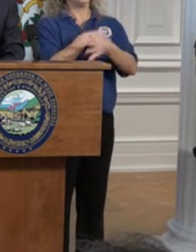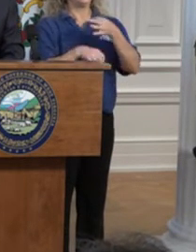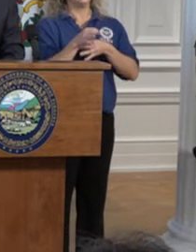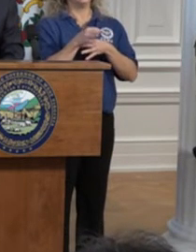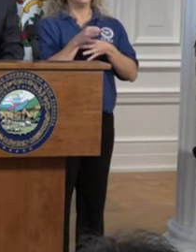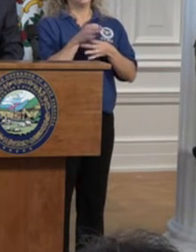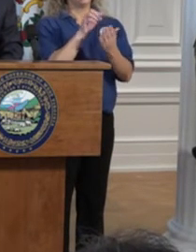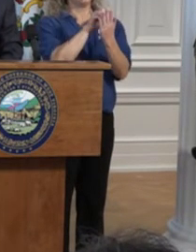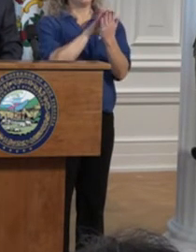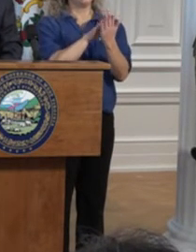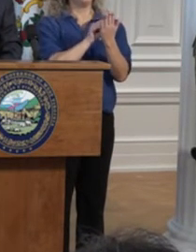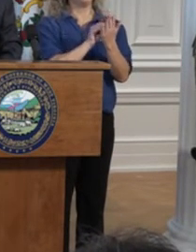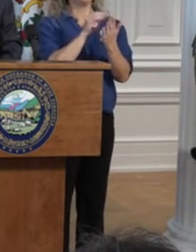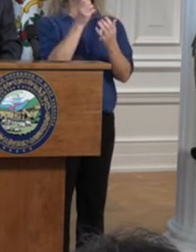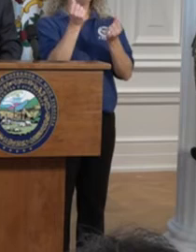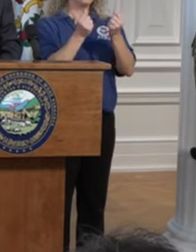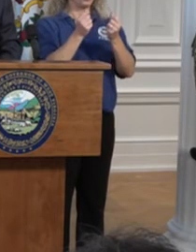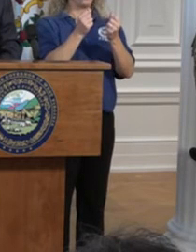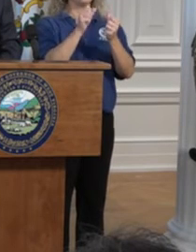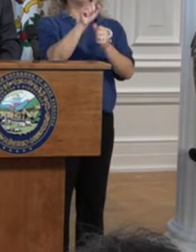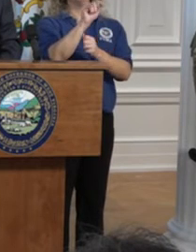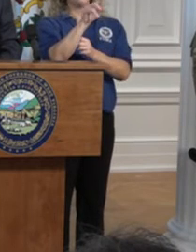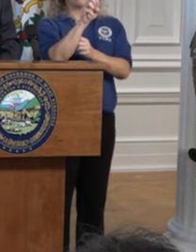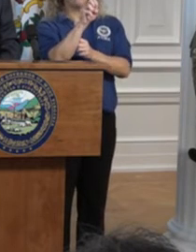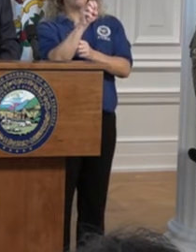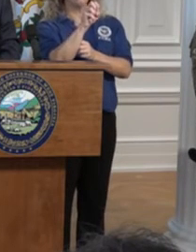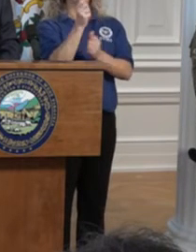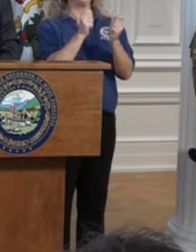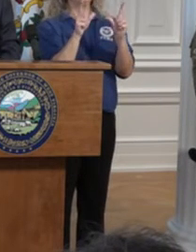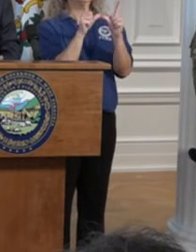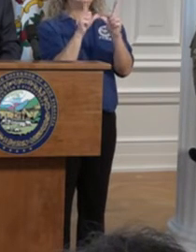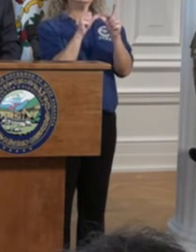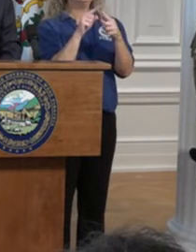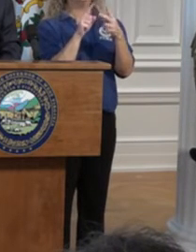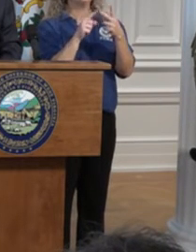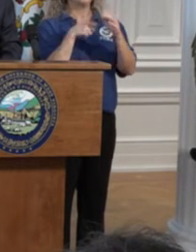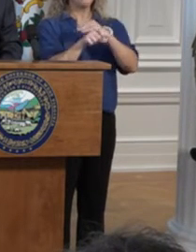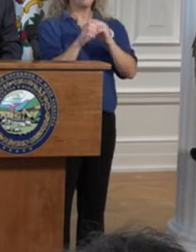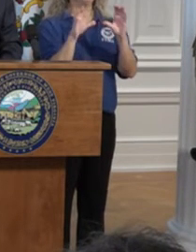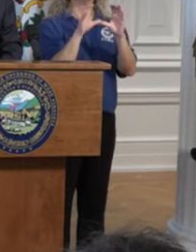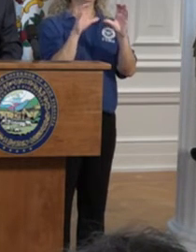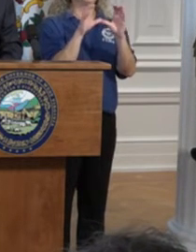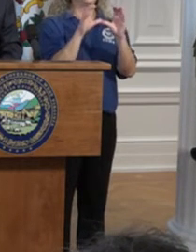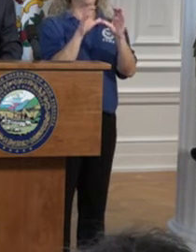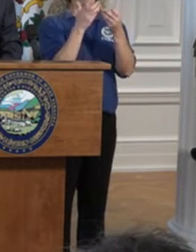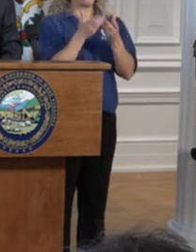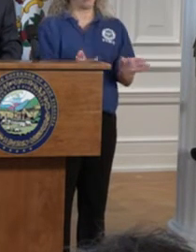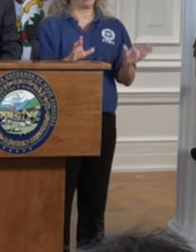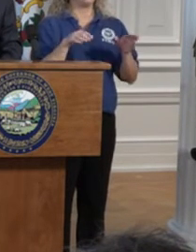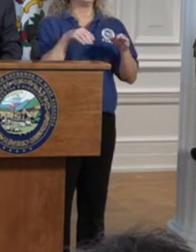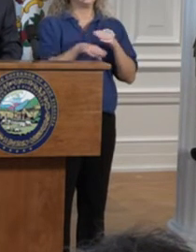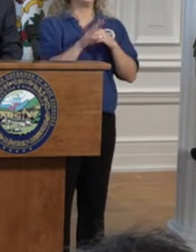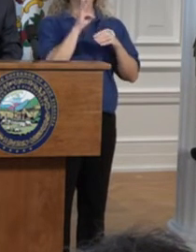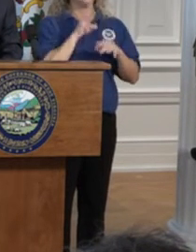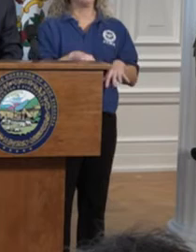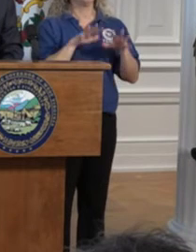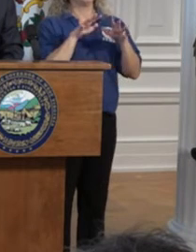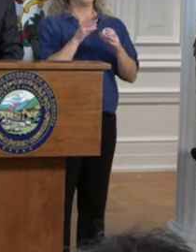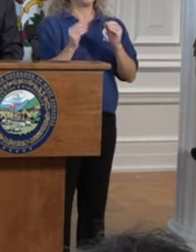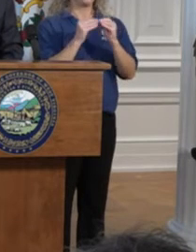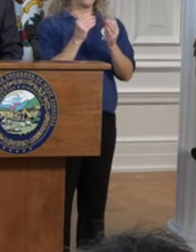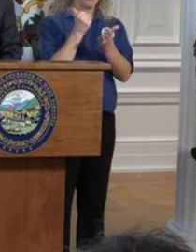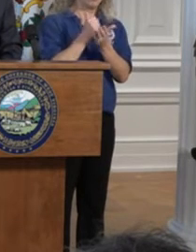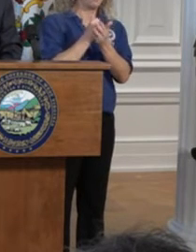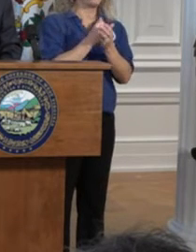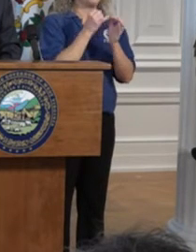of records, such as vehicle titles, driver's licenses, and birth certificates that were lost, to further help individuals